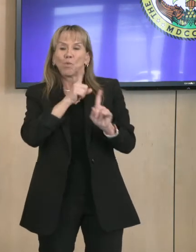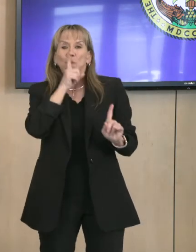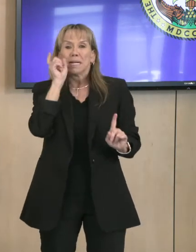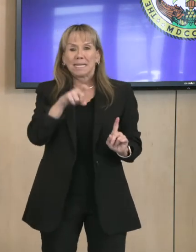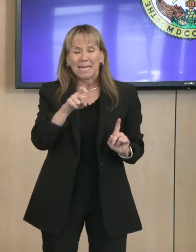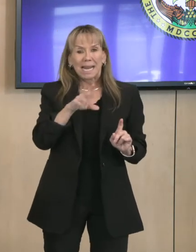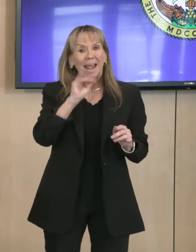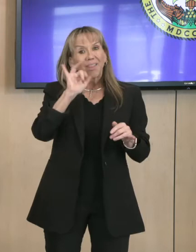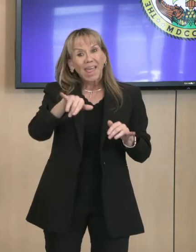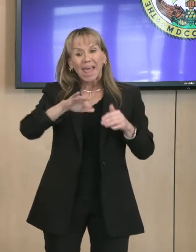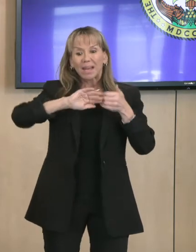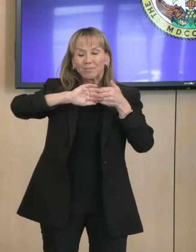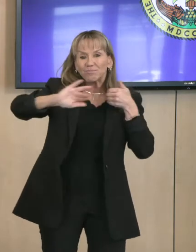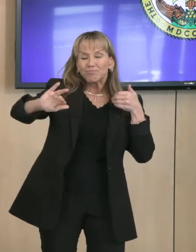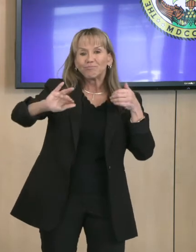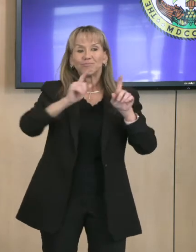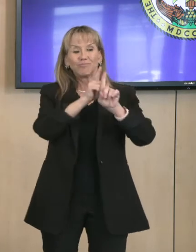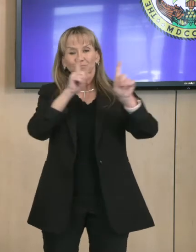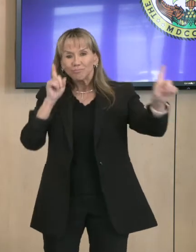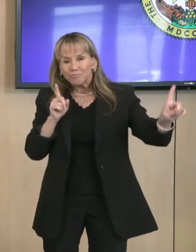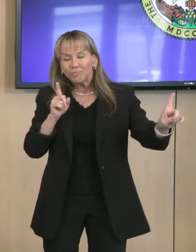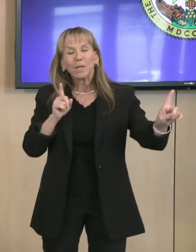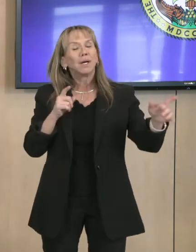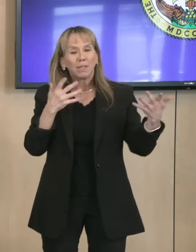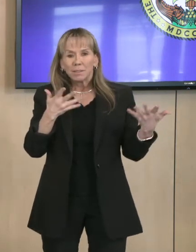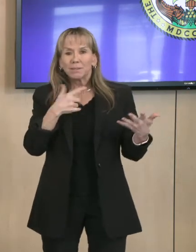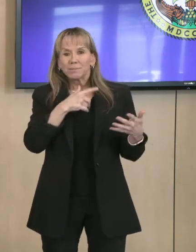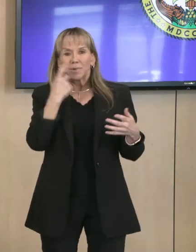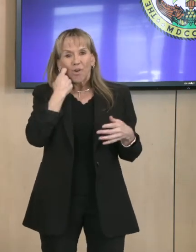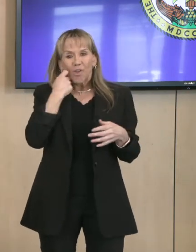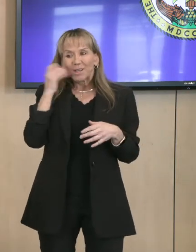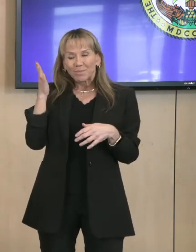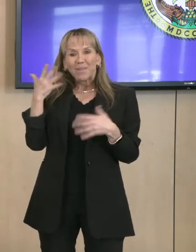distancing messages that were so nicely described earlier by the earlier speakers.